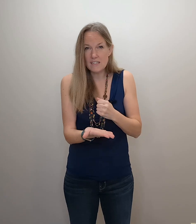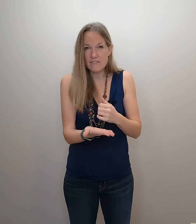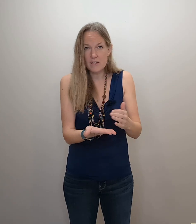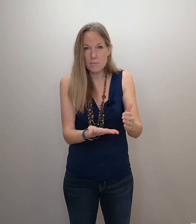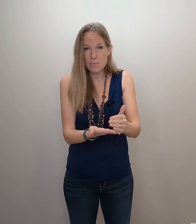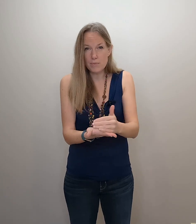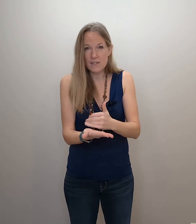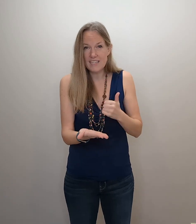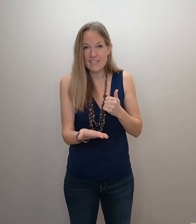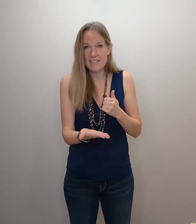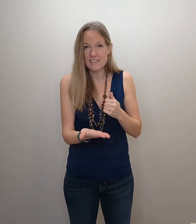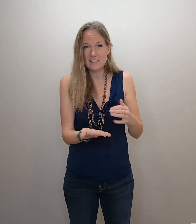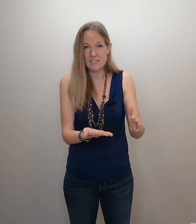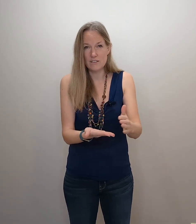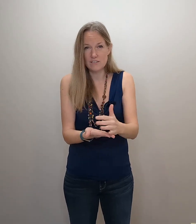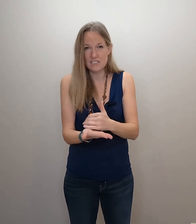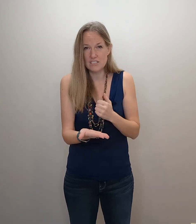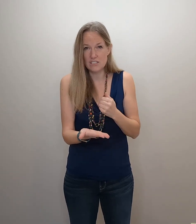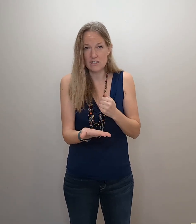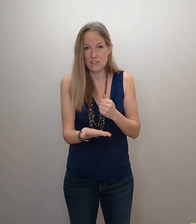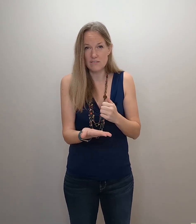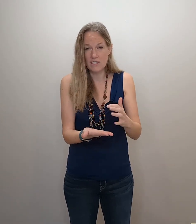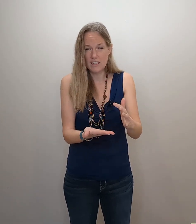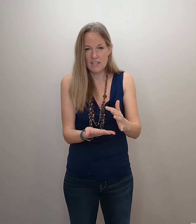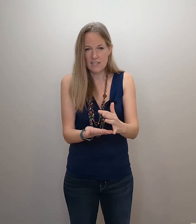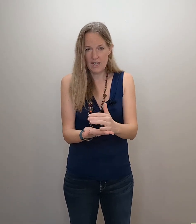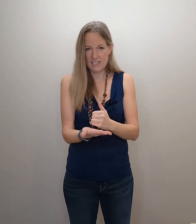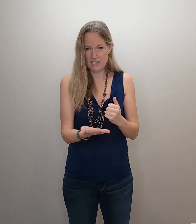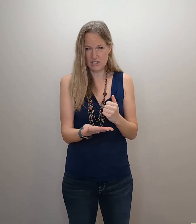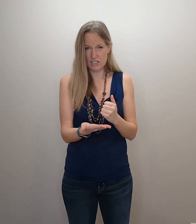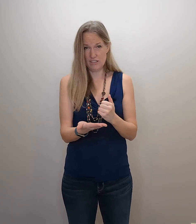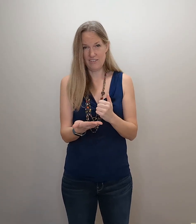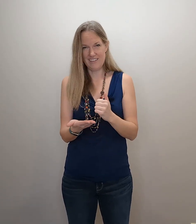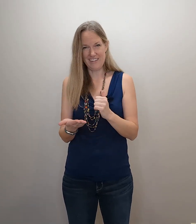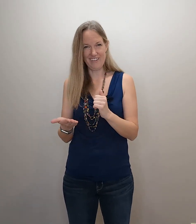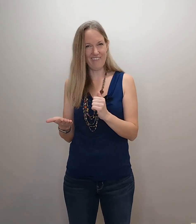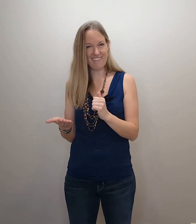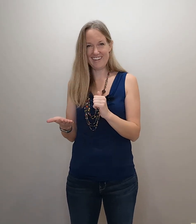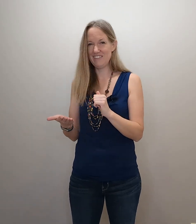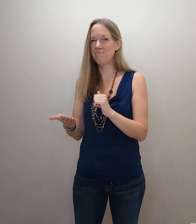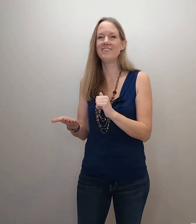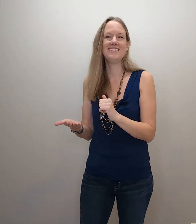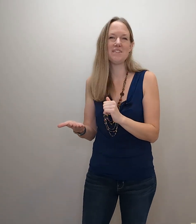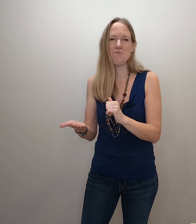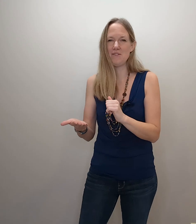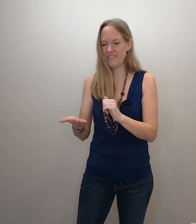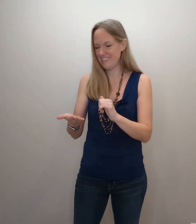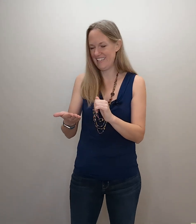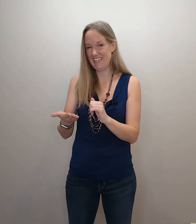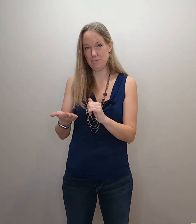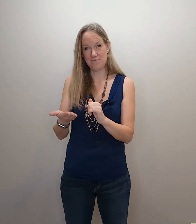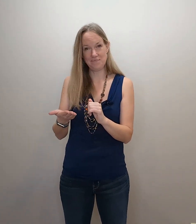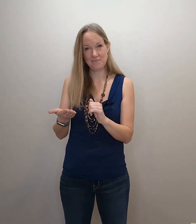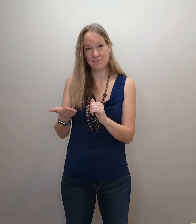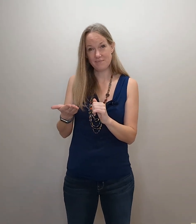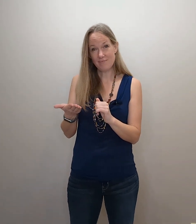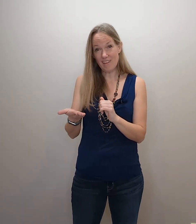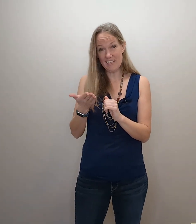stuff and bringing it into you. Deserve. Okay, deserve, and then glory. This is a beautiful sign. Leave